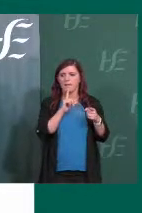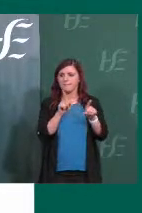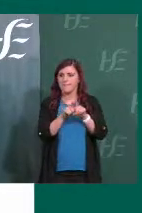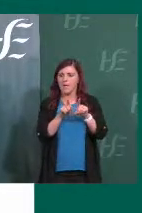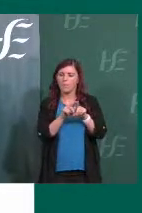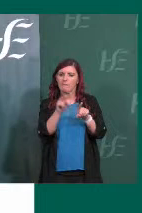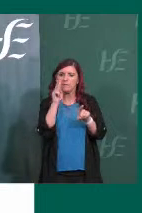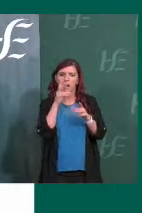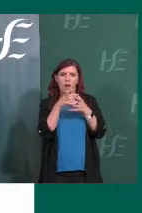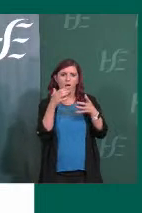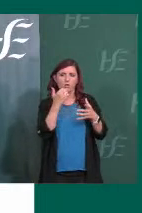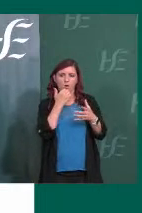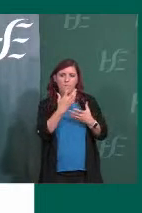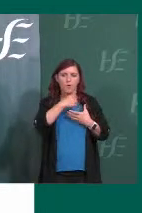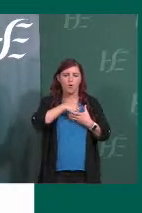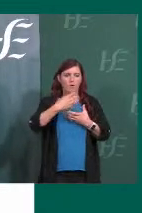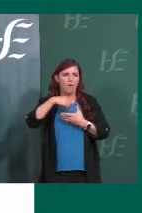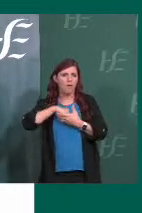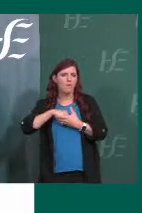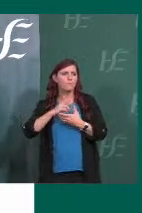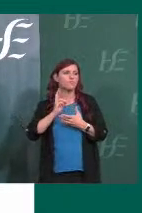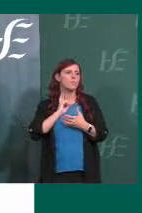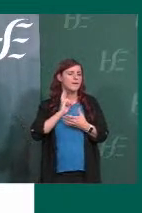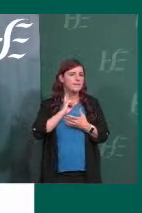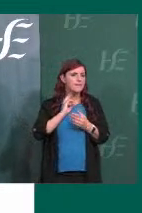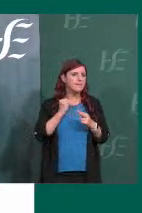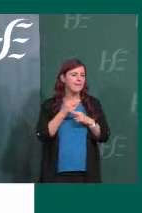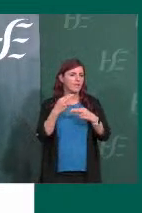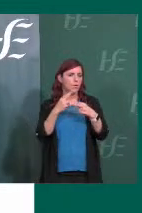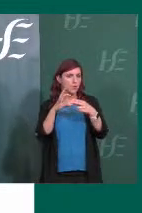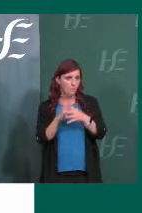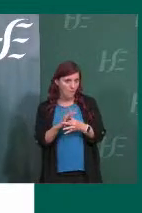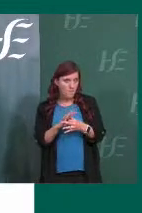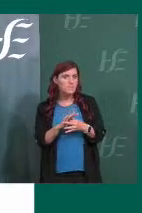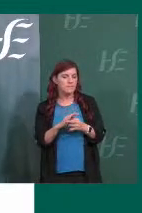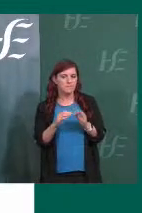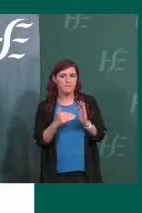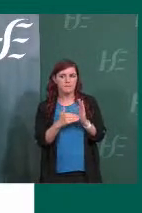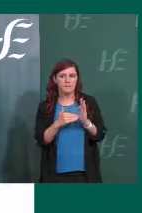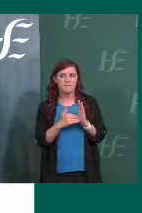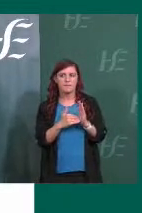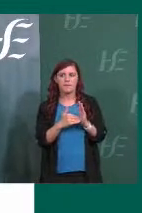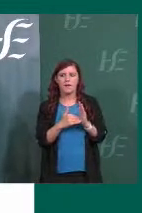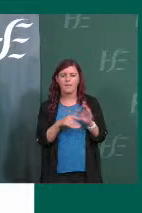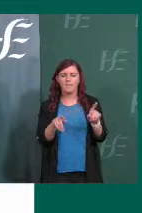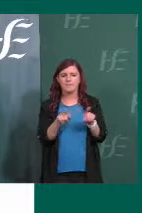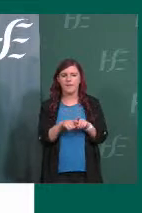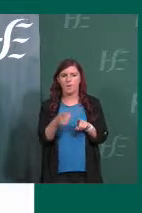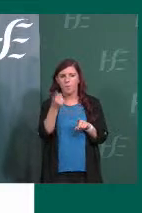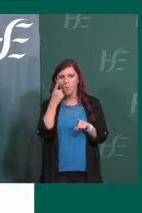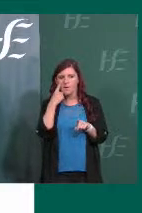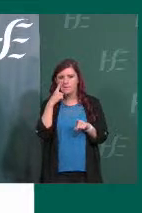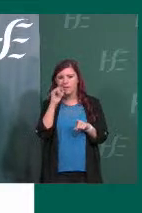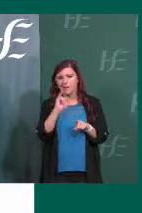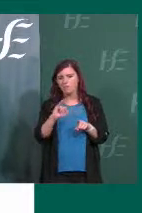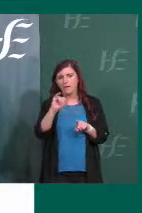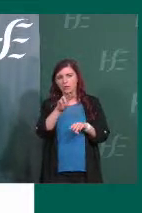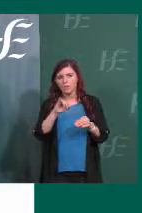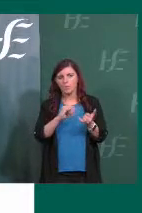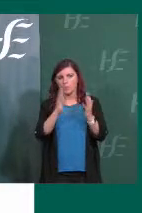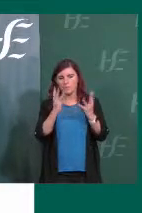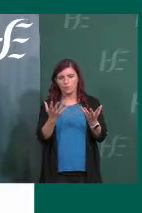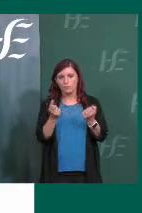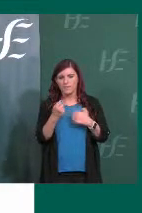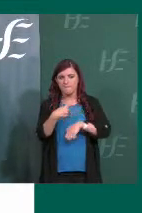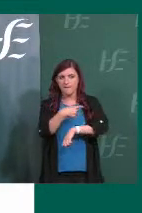seen large numbers of residents affected in some of the nursing home outbreaks. And we are seeing infections in people who are vaccinated as